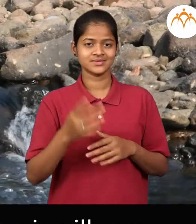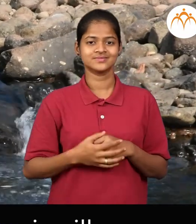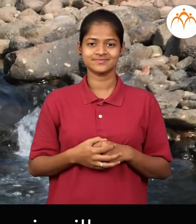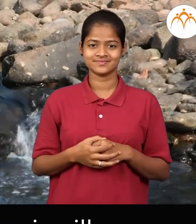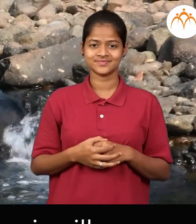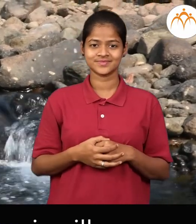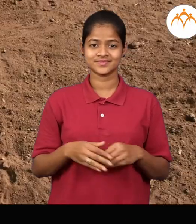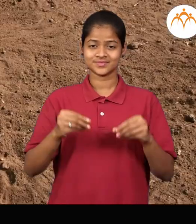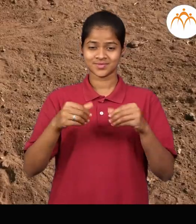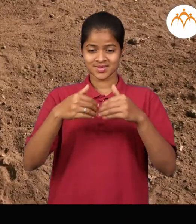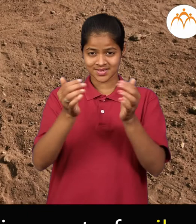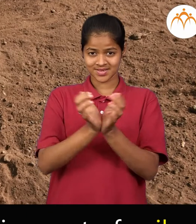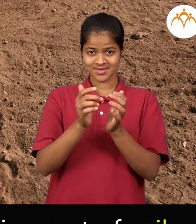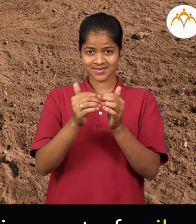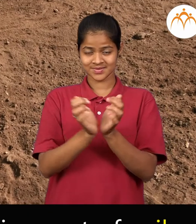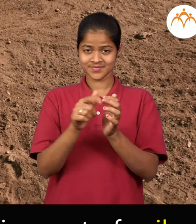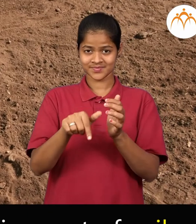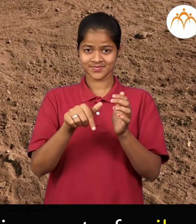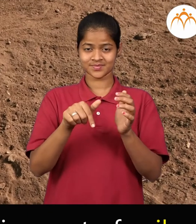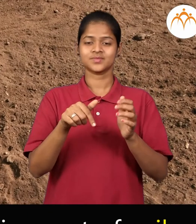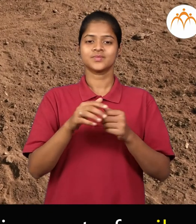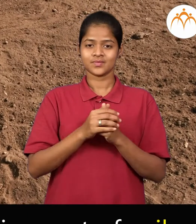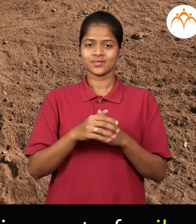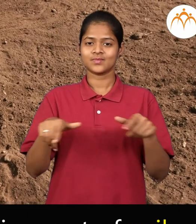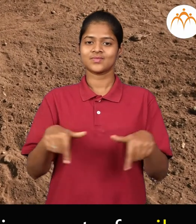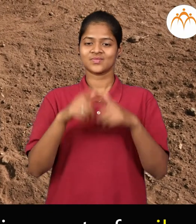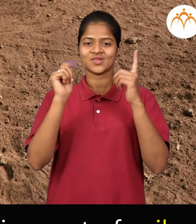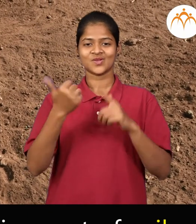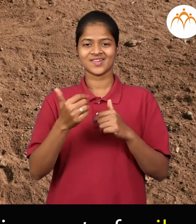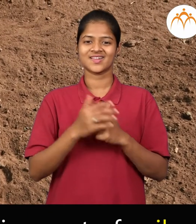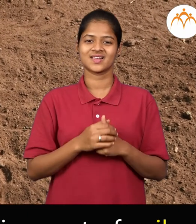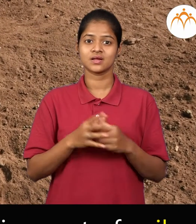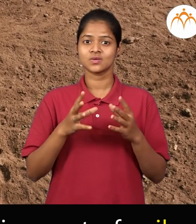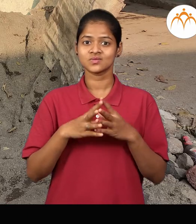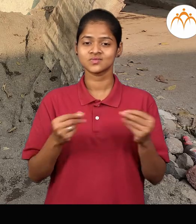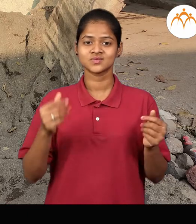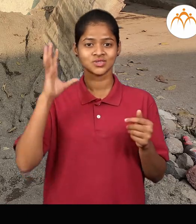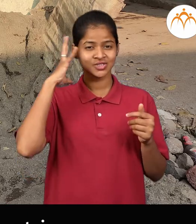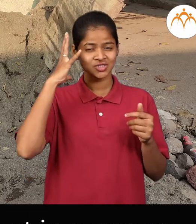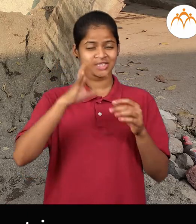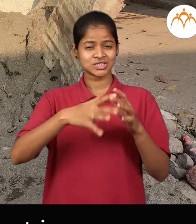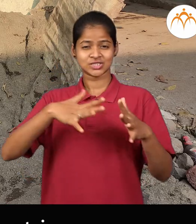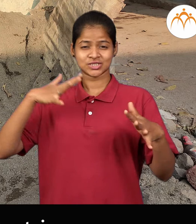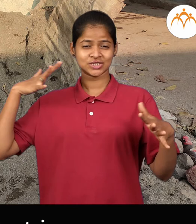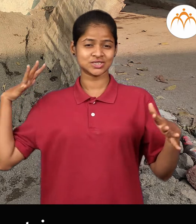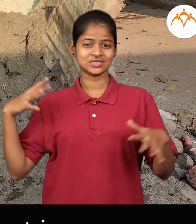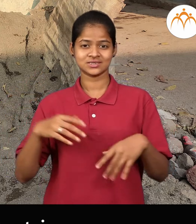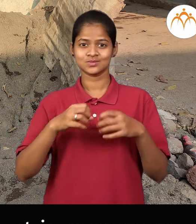villages. Soil. We can plant a tree in a pot of soil. Sand. Sand becomes very